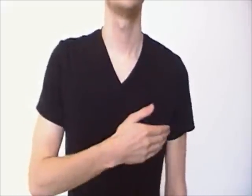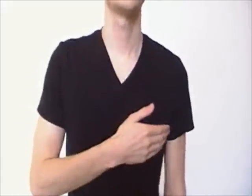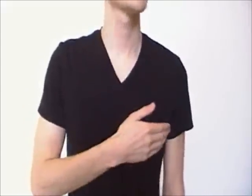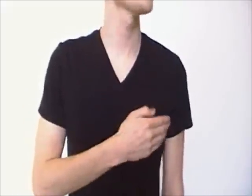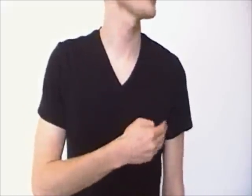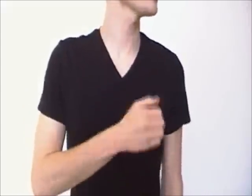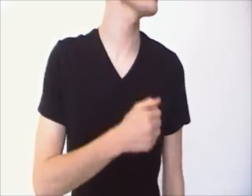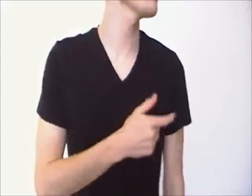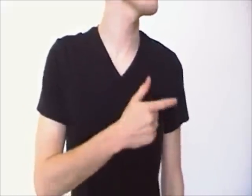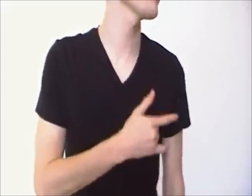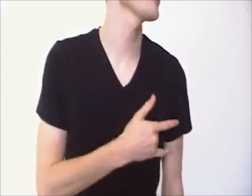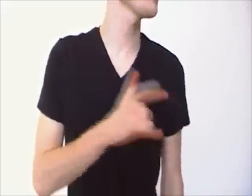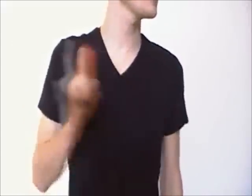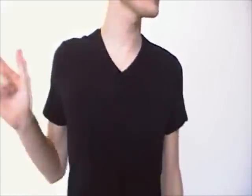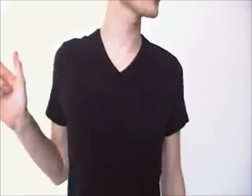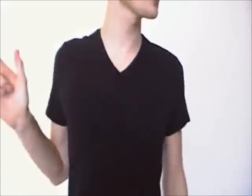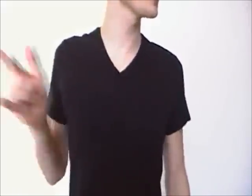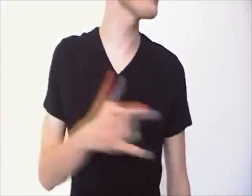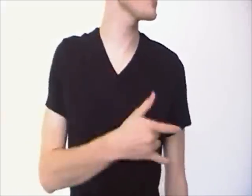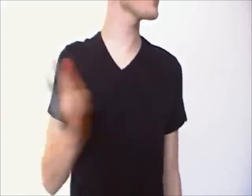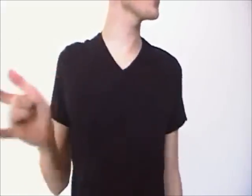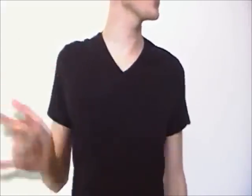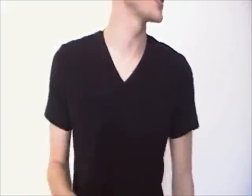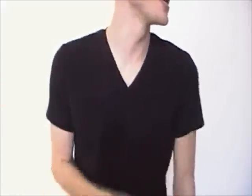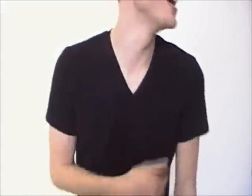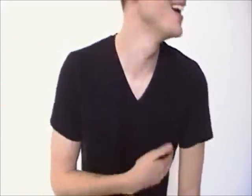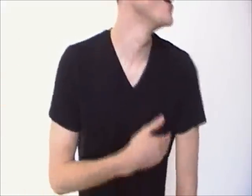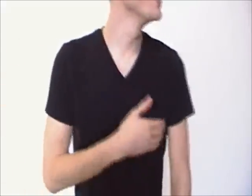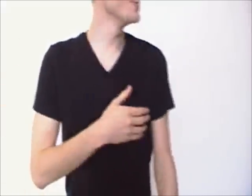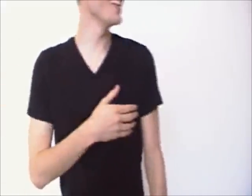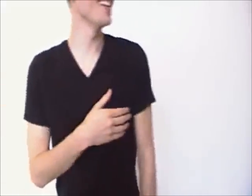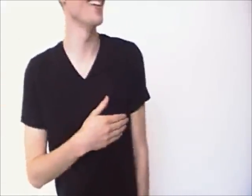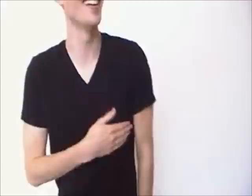Cause it's gonna be like, oh, heart and my nipple's showing. Peekaboo, like.